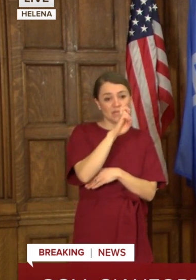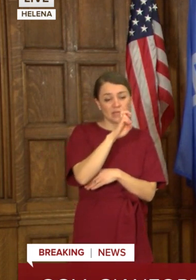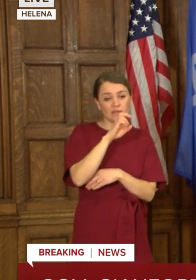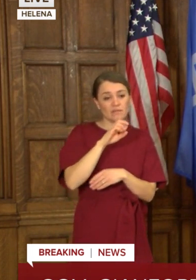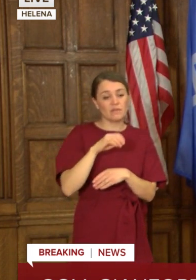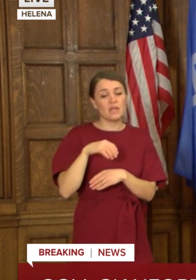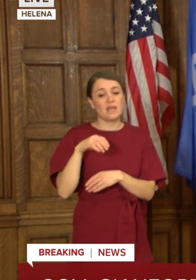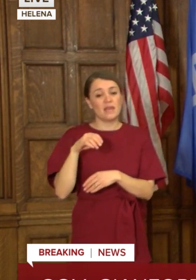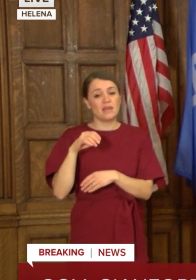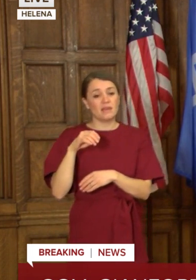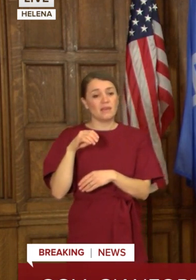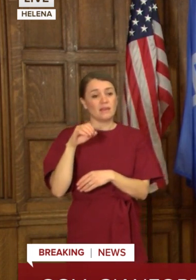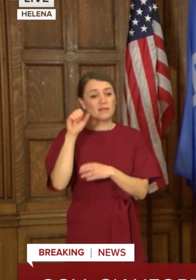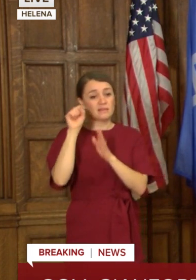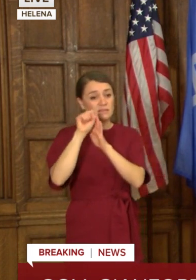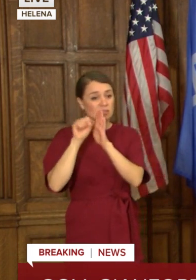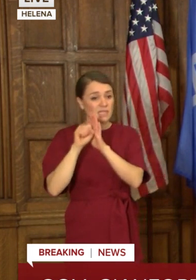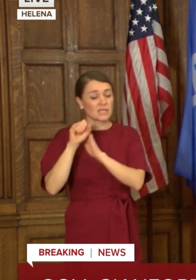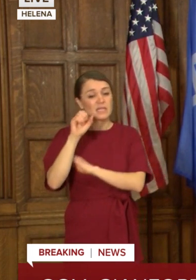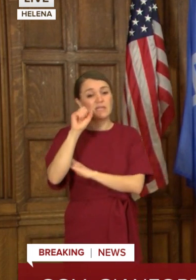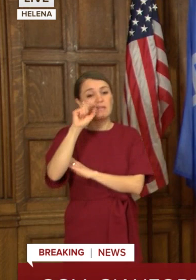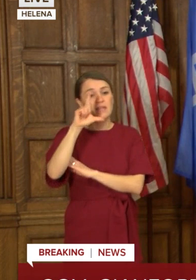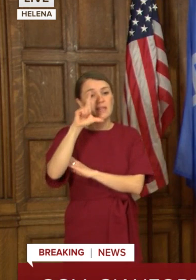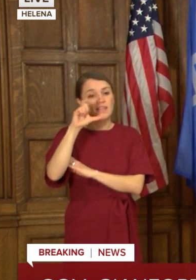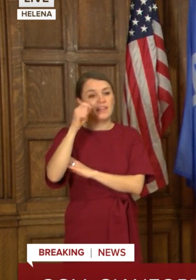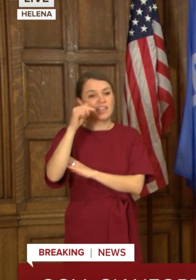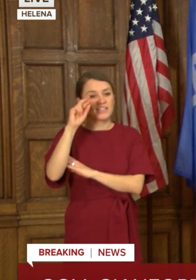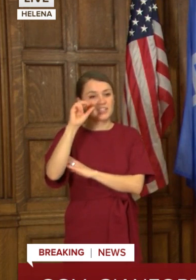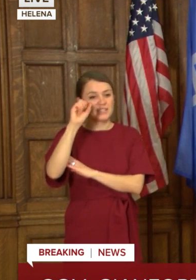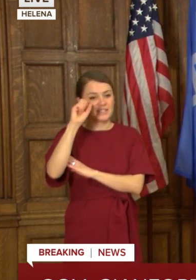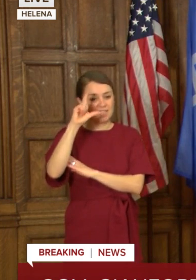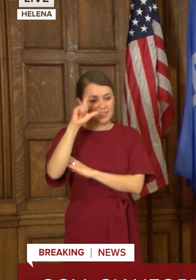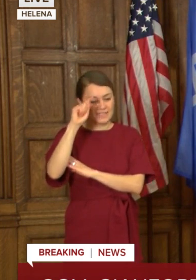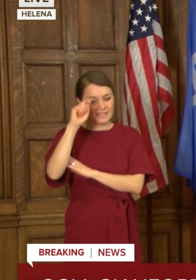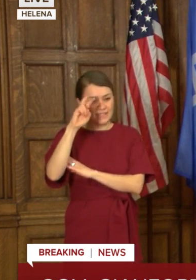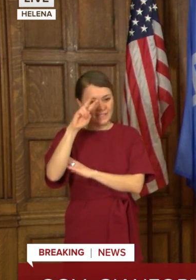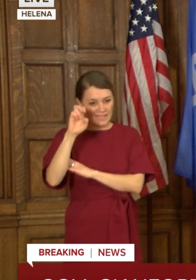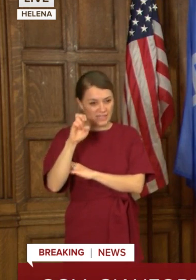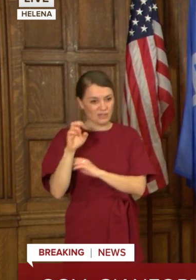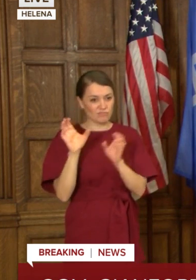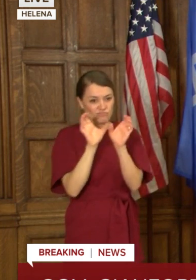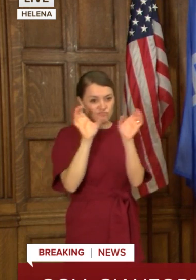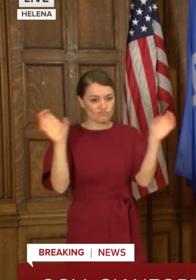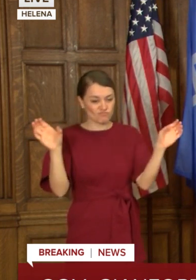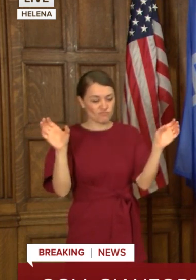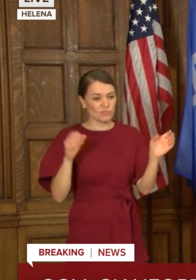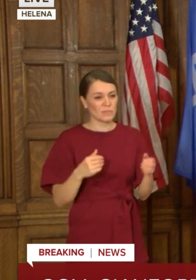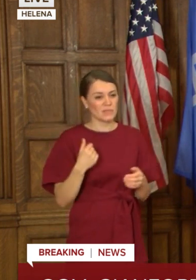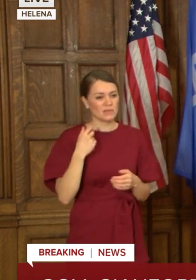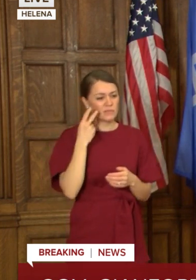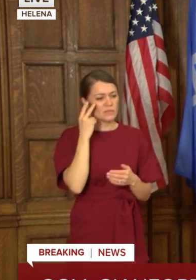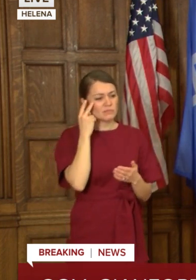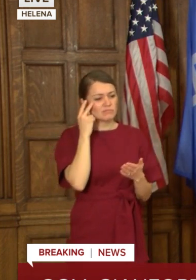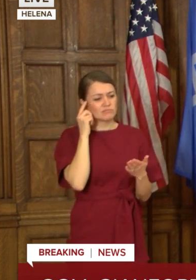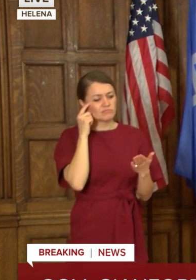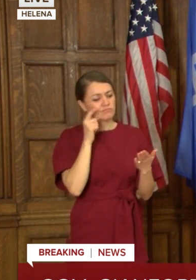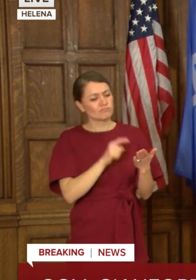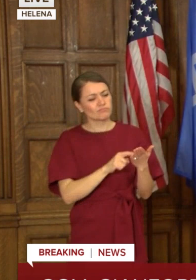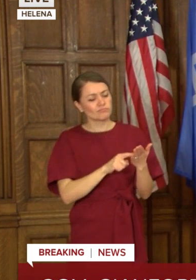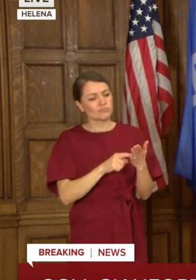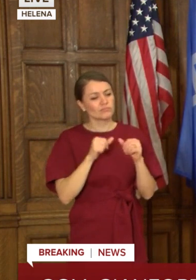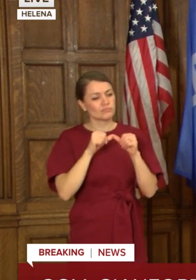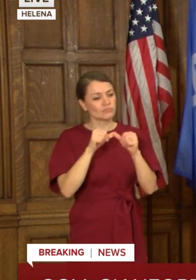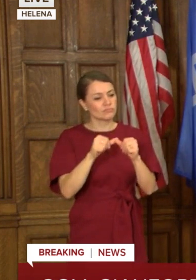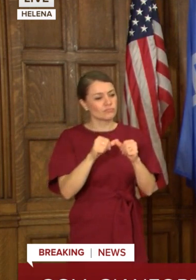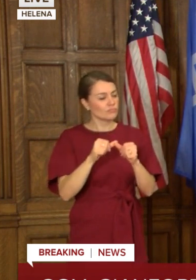again, there are some reforms there we would be open to, and we'll keep an eye on them as they progress through the process. Yeah, another one